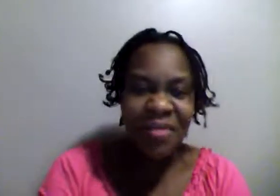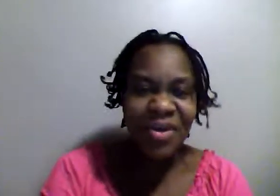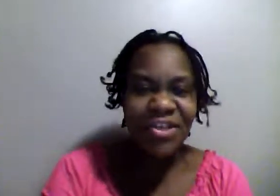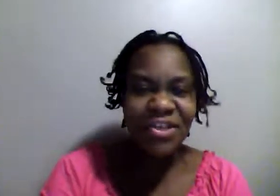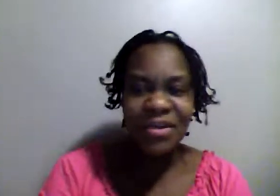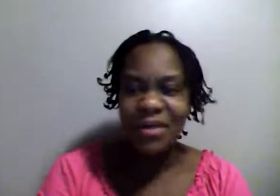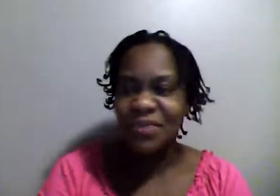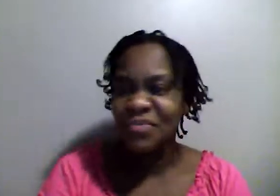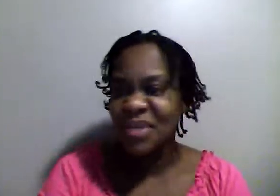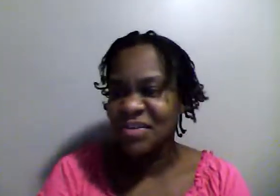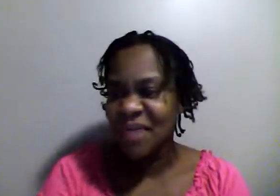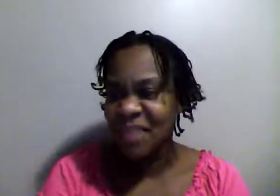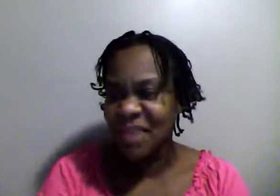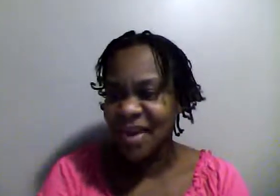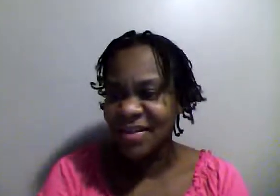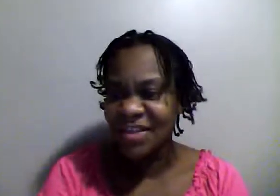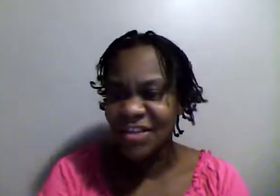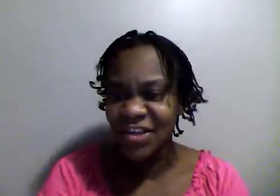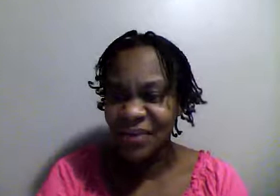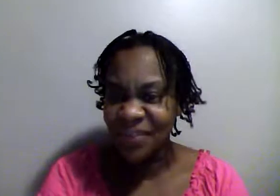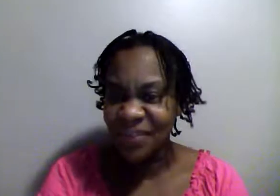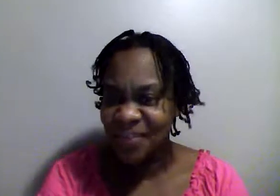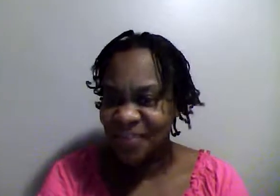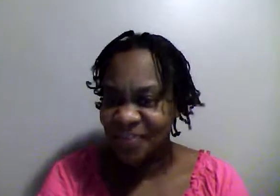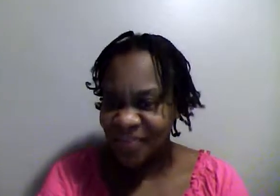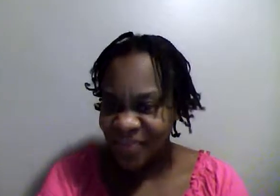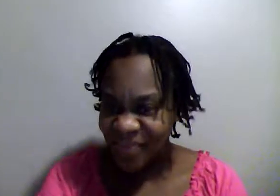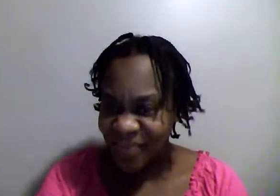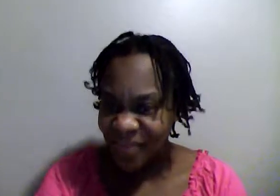much tomato I plant each year.